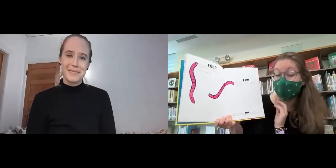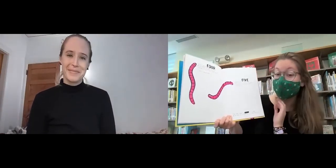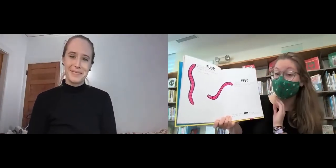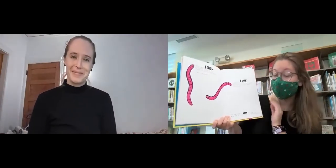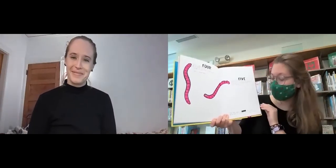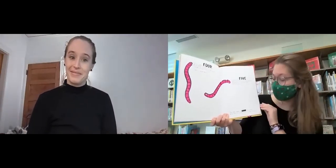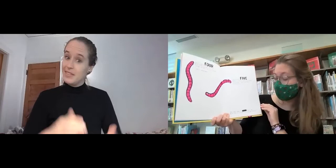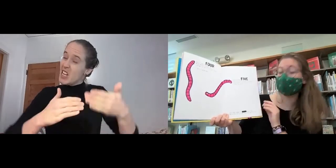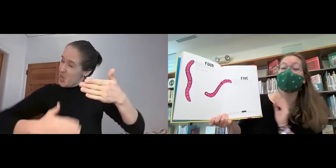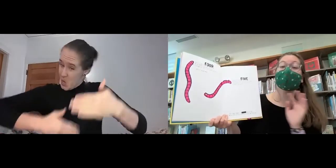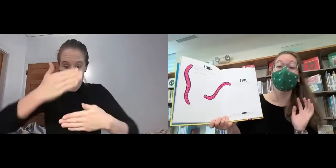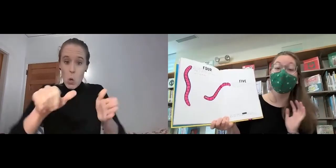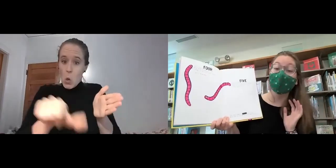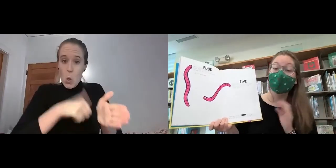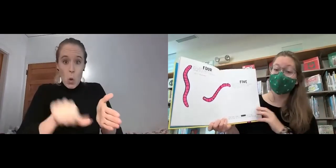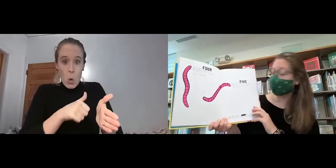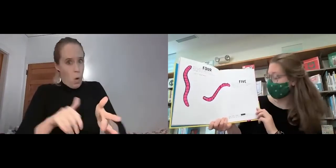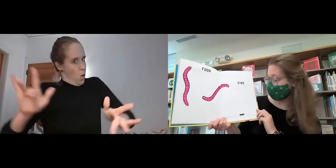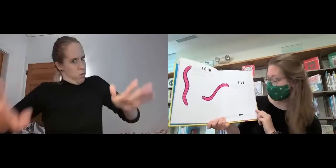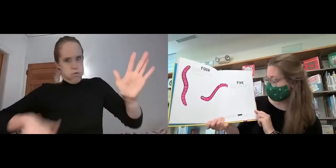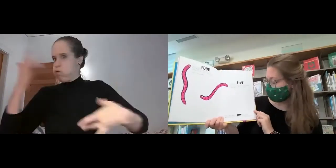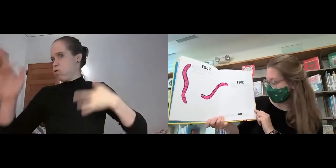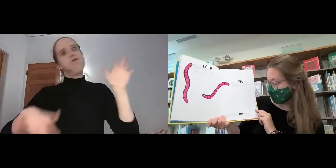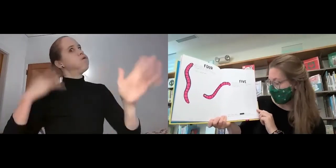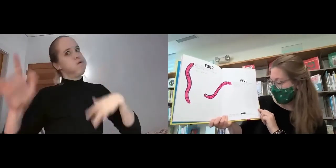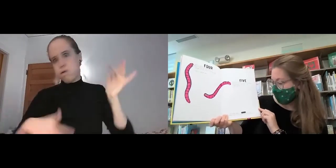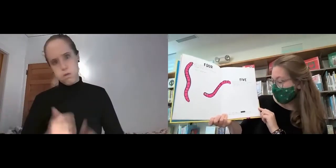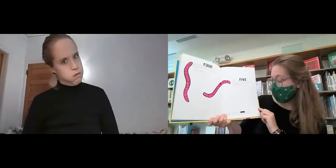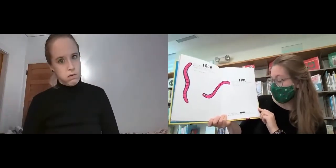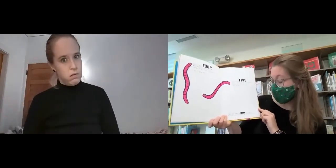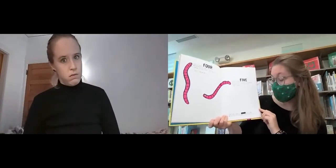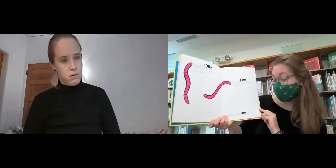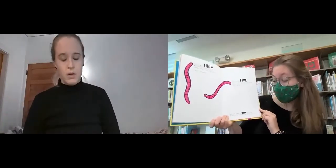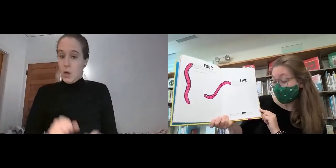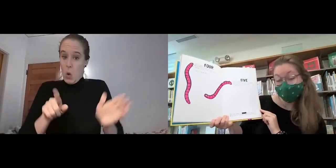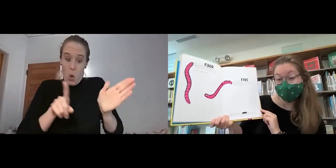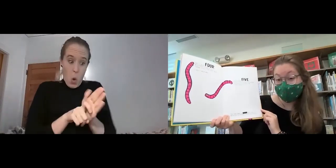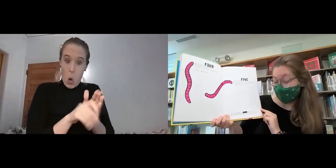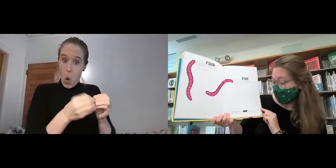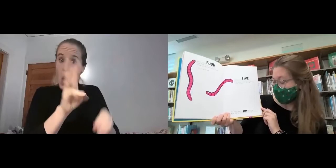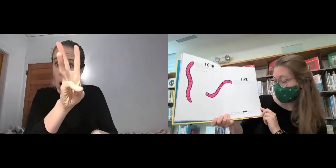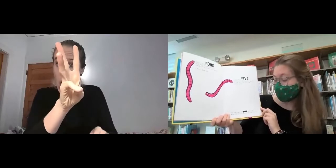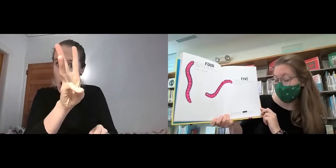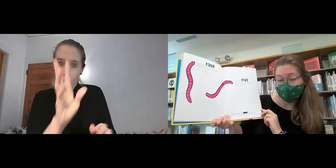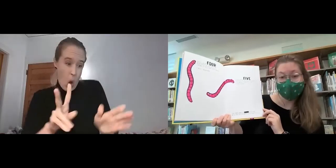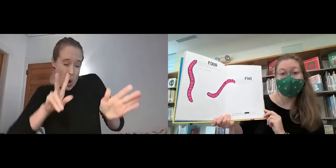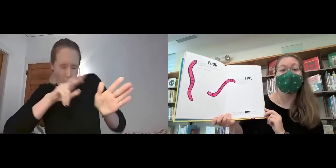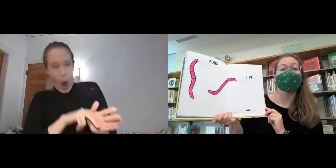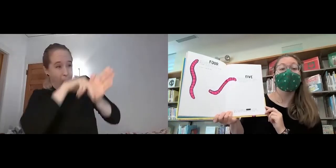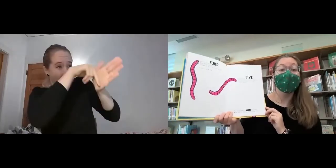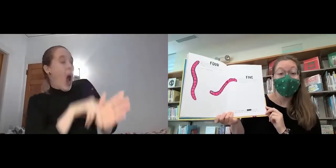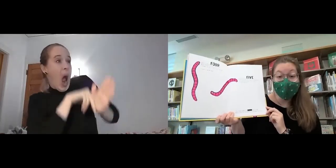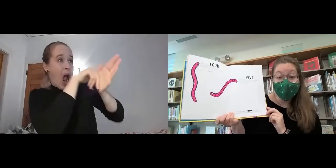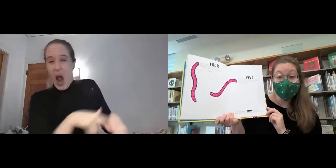The next page is really exciting. Worm 6 is riding on